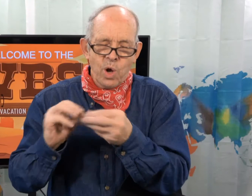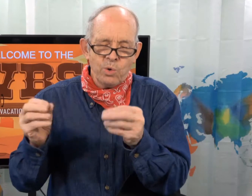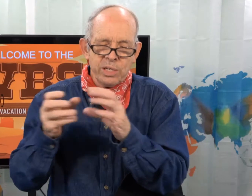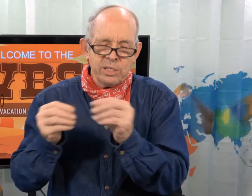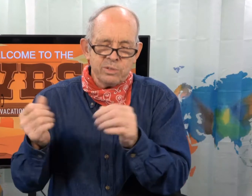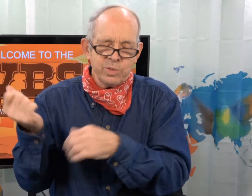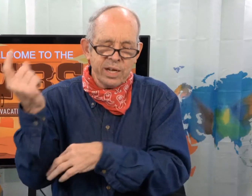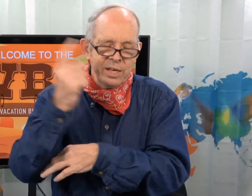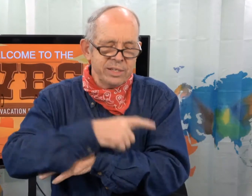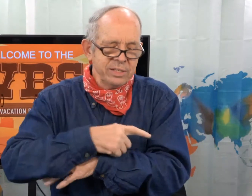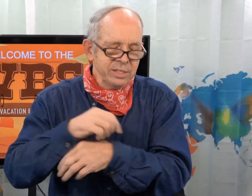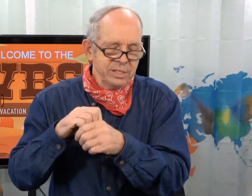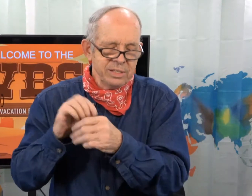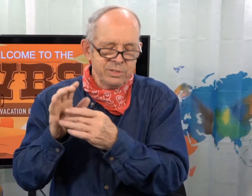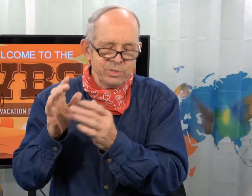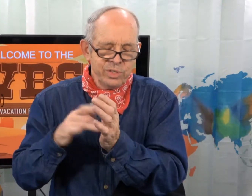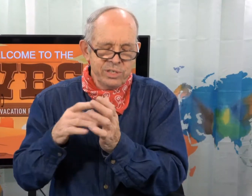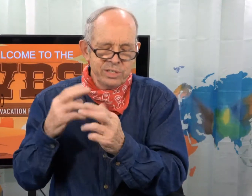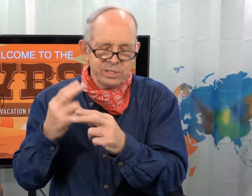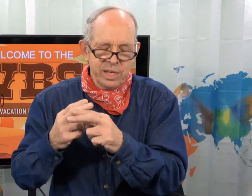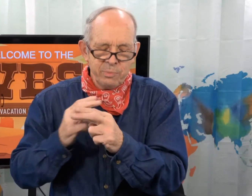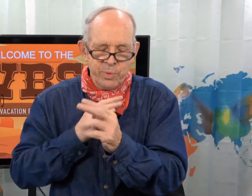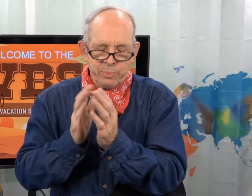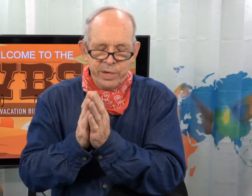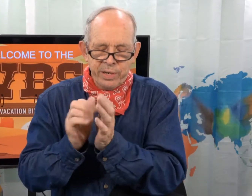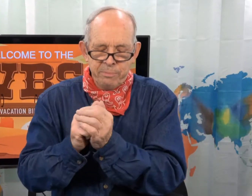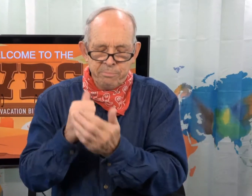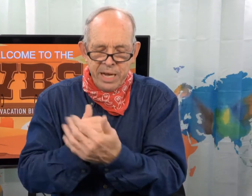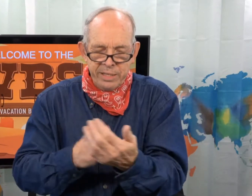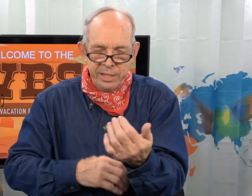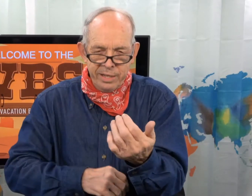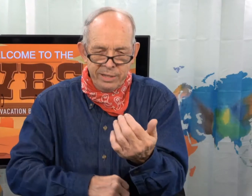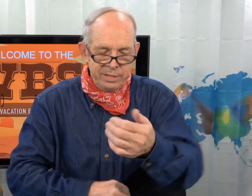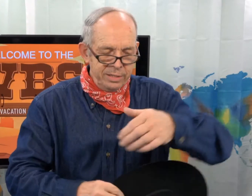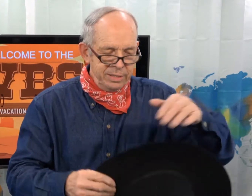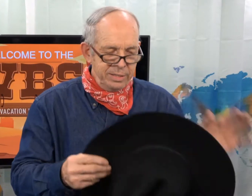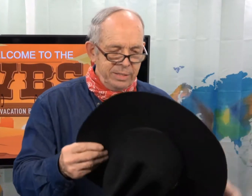story today. In Jesus' name we pray, amen.